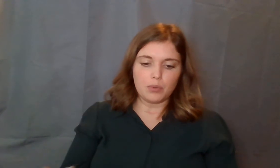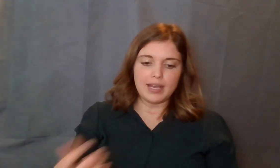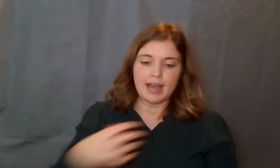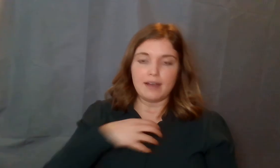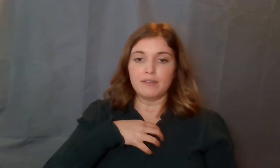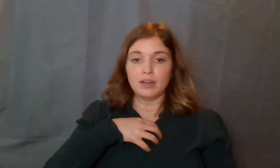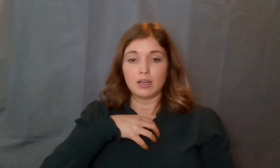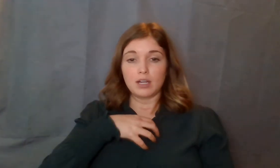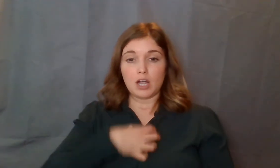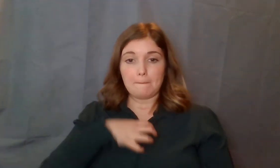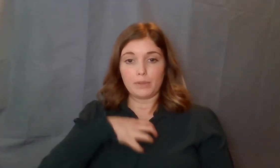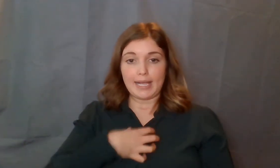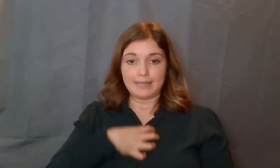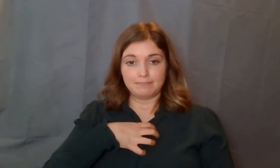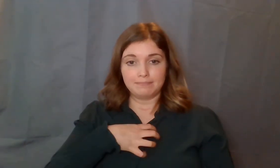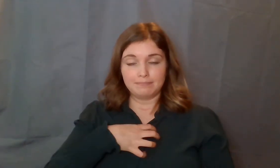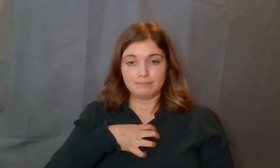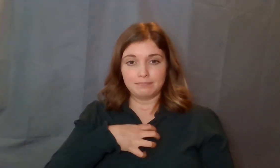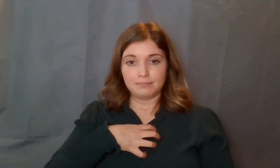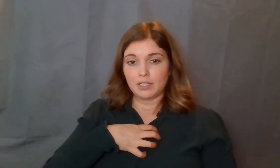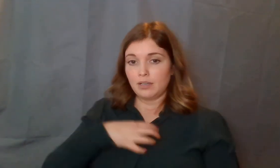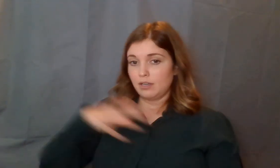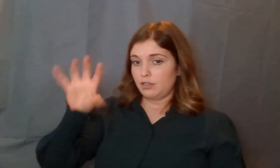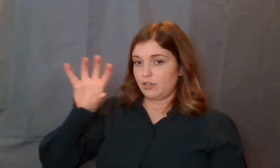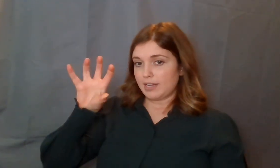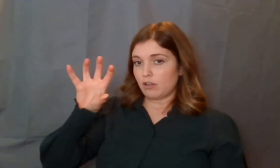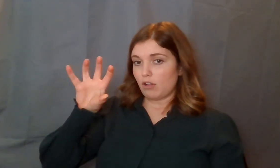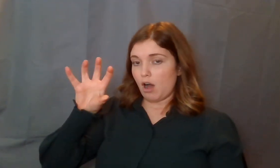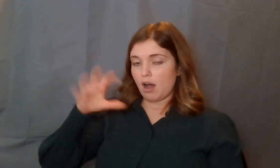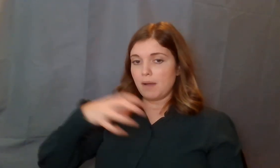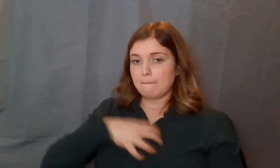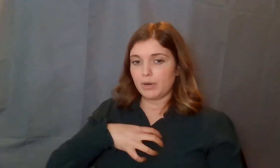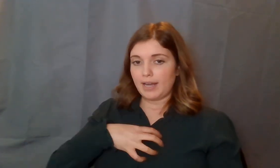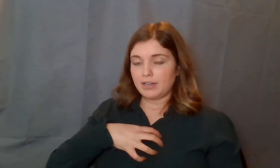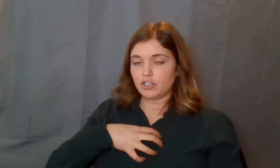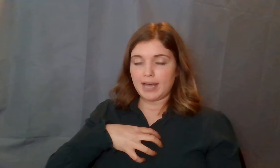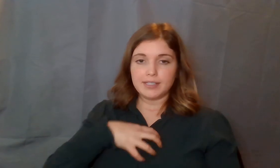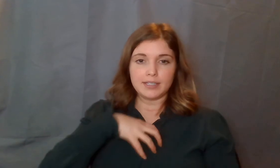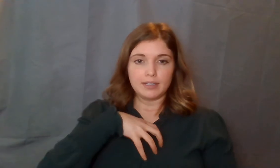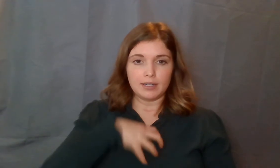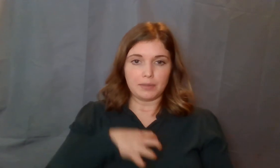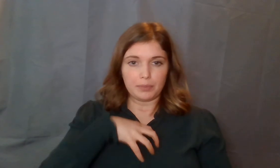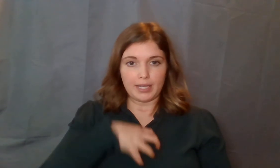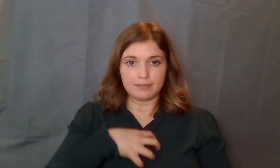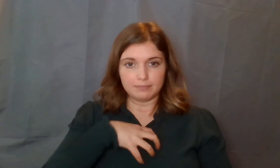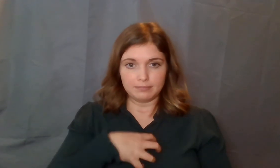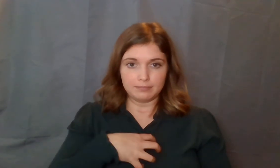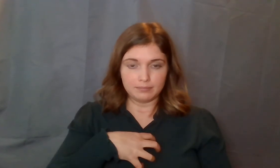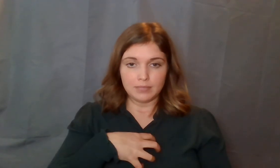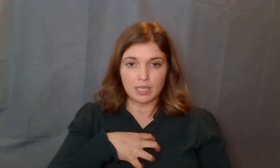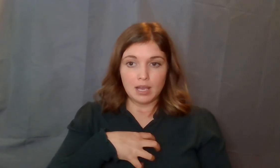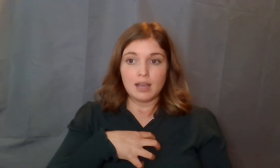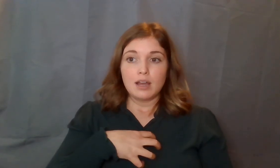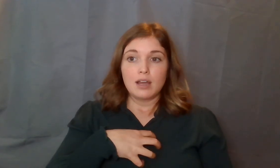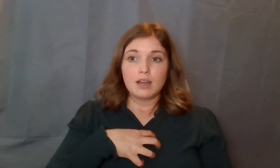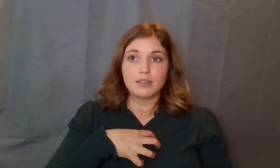we have complain. You take a claw, put it on your chest, and complain.